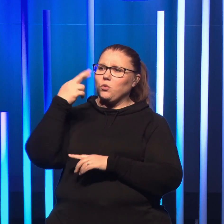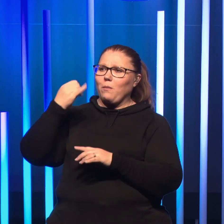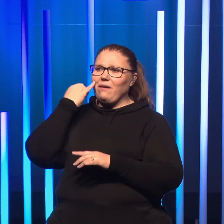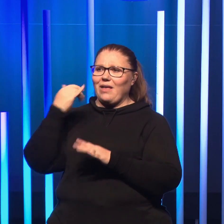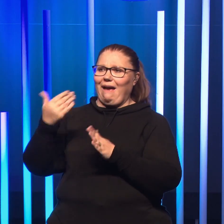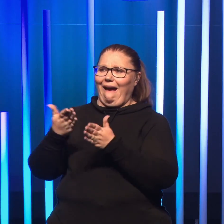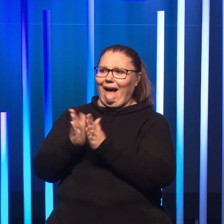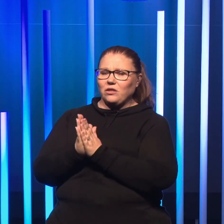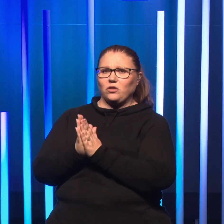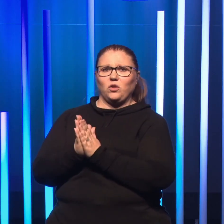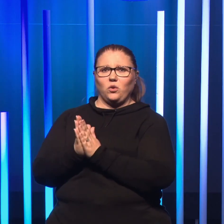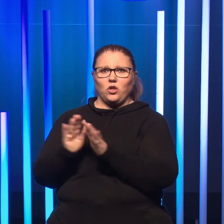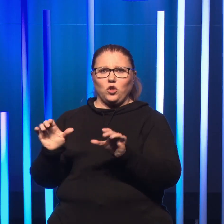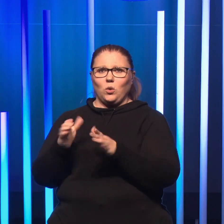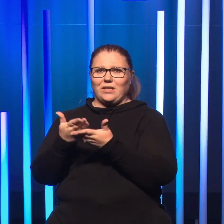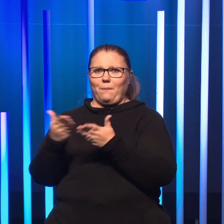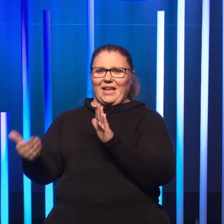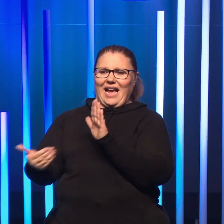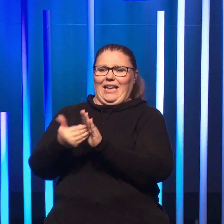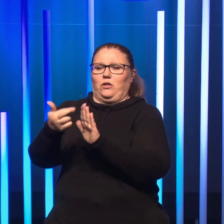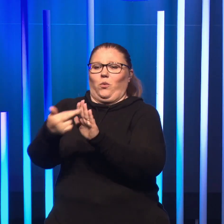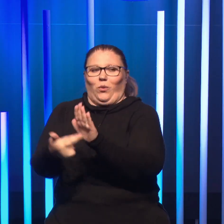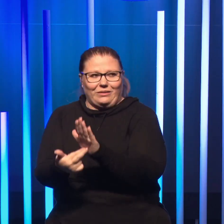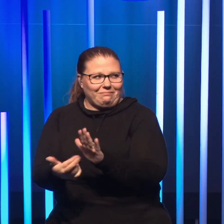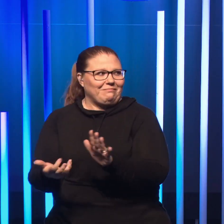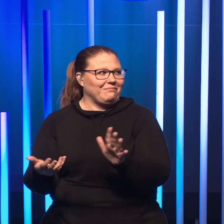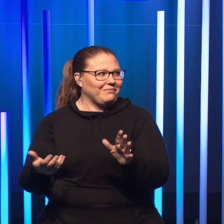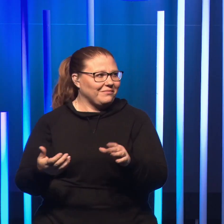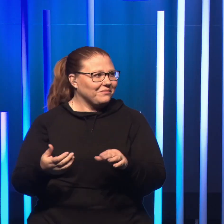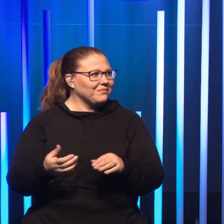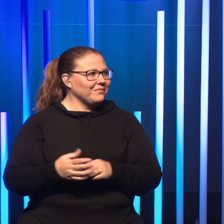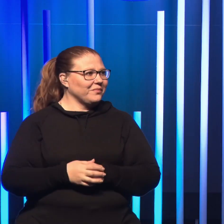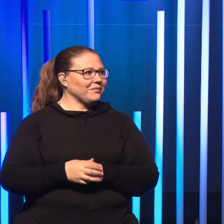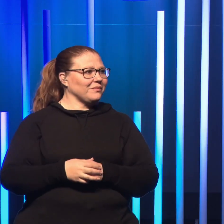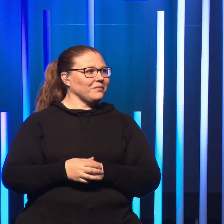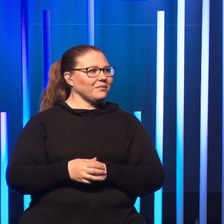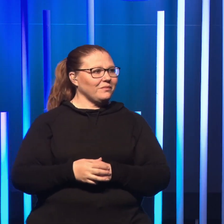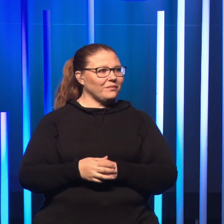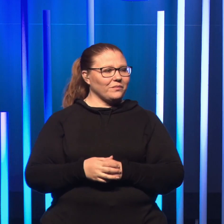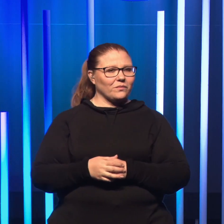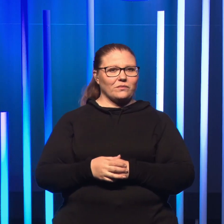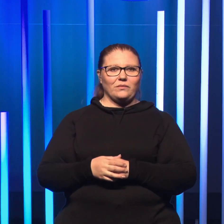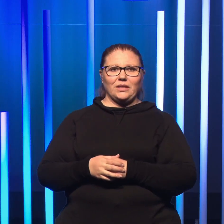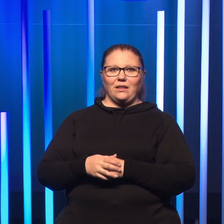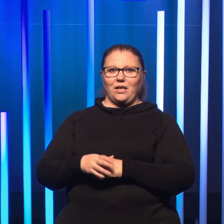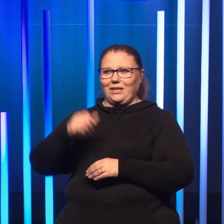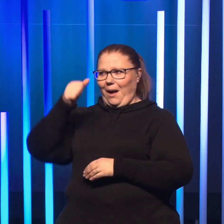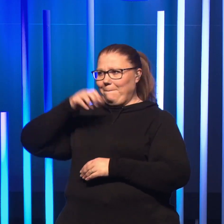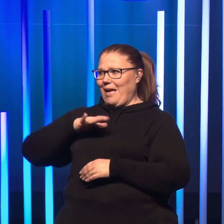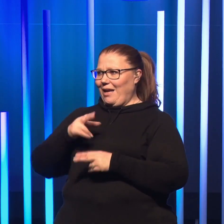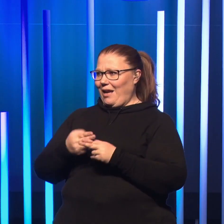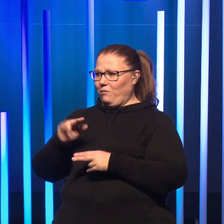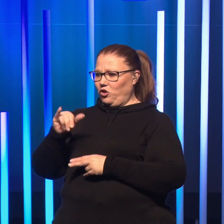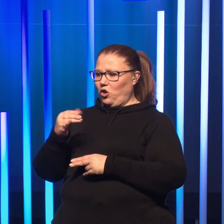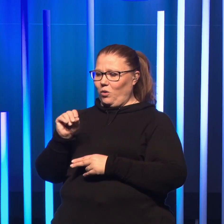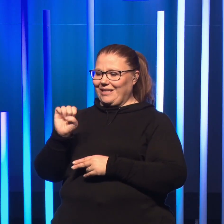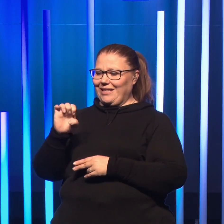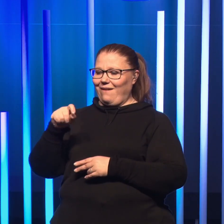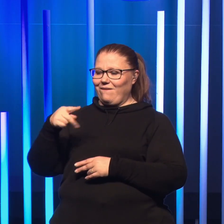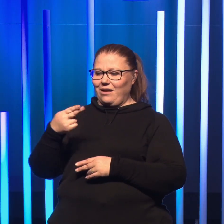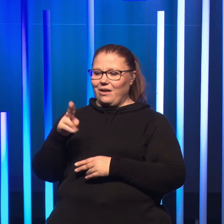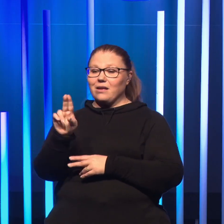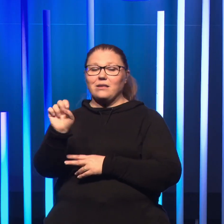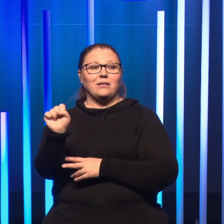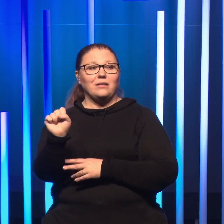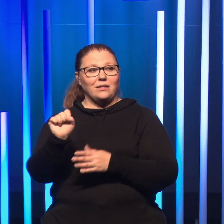holiness code, right? Now, there was this other philosophy, and a historian of antiquity, a guy named Josephus, who wrote a couple of big